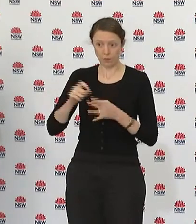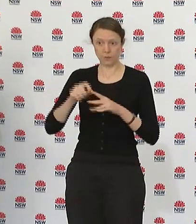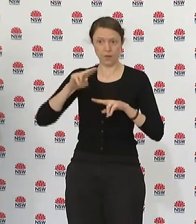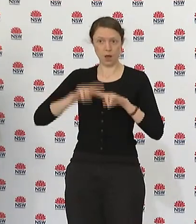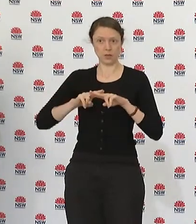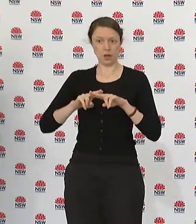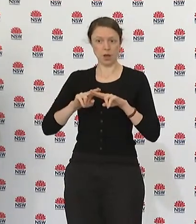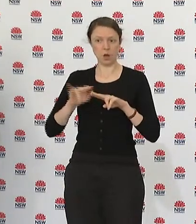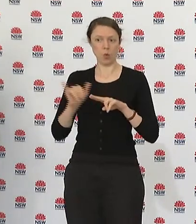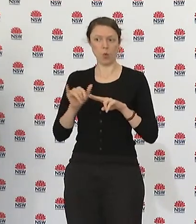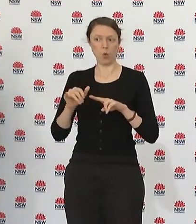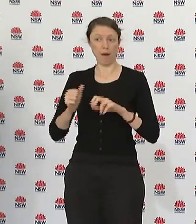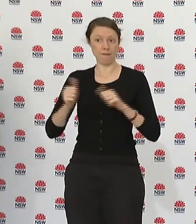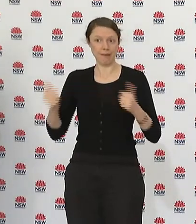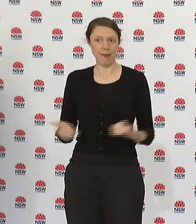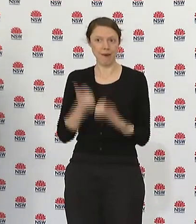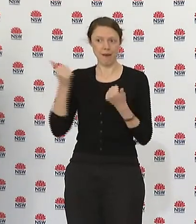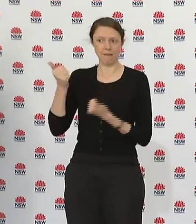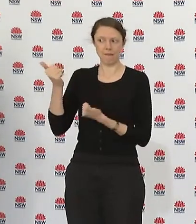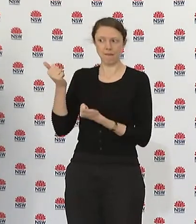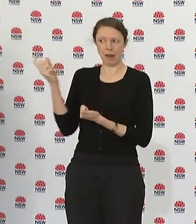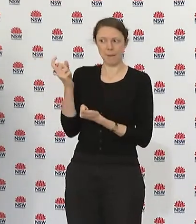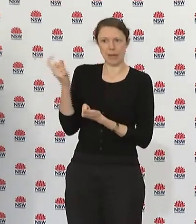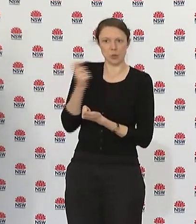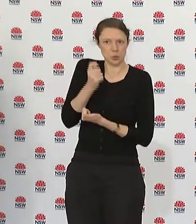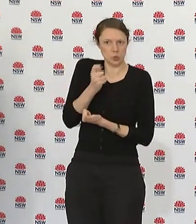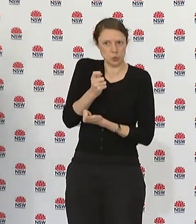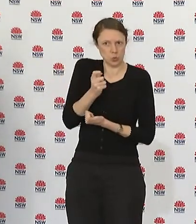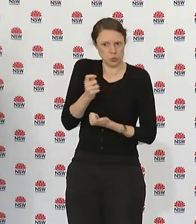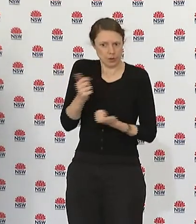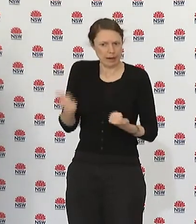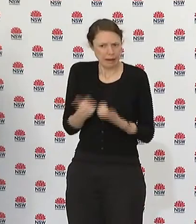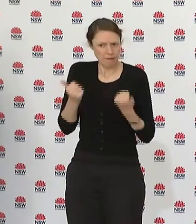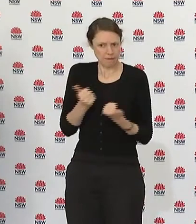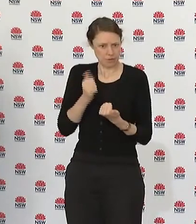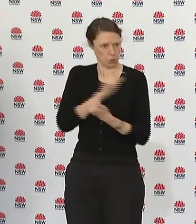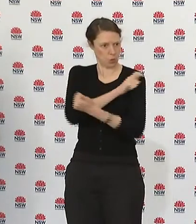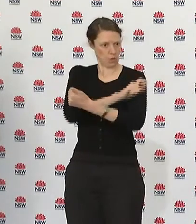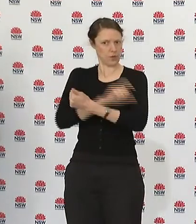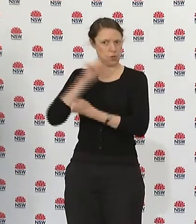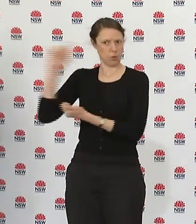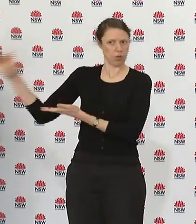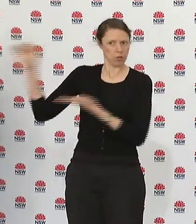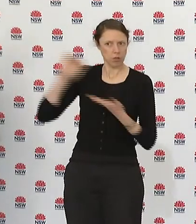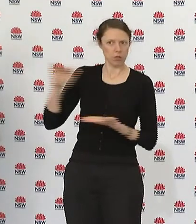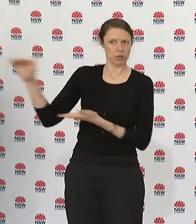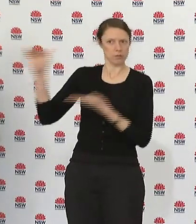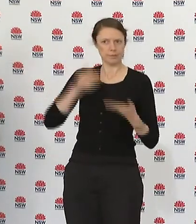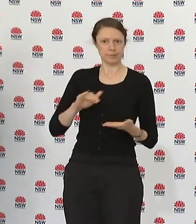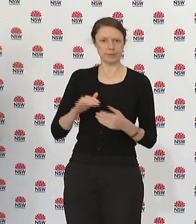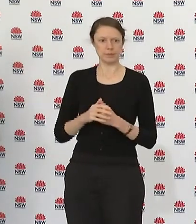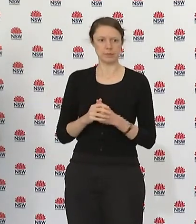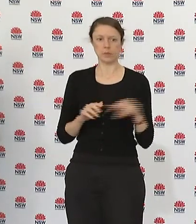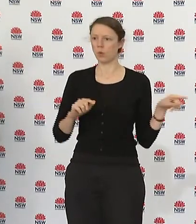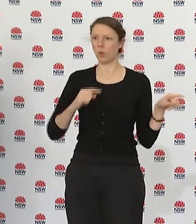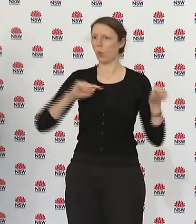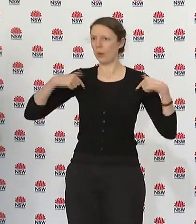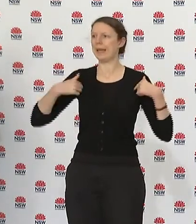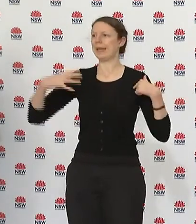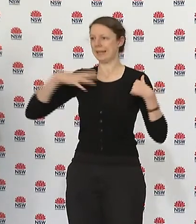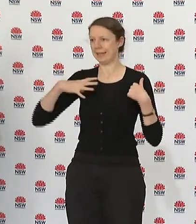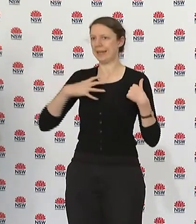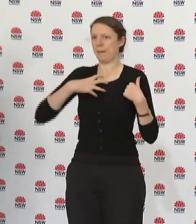And is there enough in the pipeline that you're confident of getting? We need more Pfizer. Right now, we need more